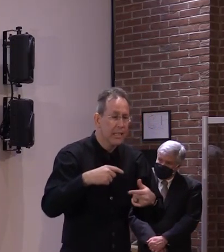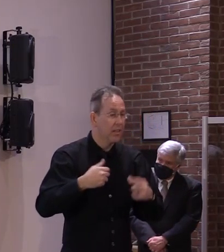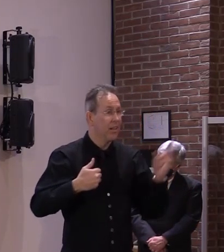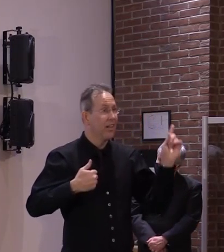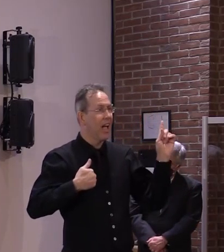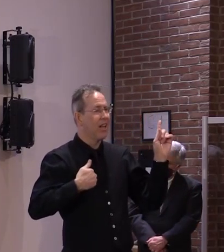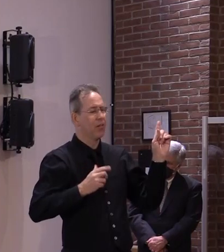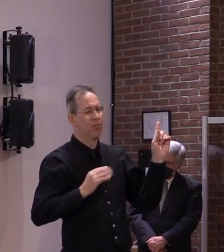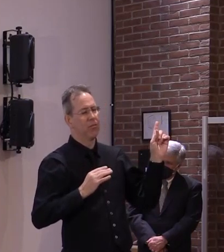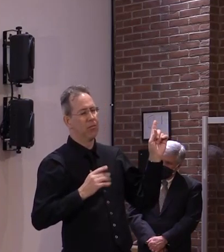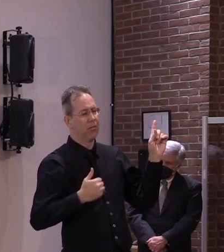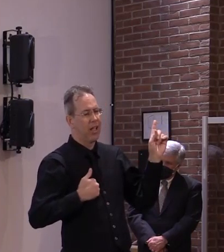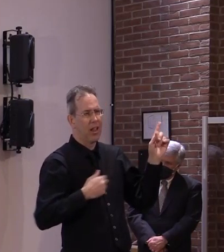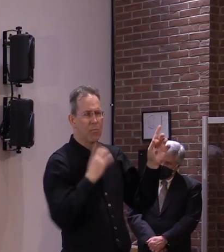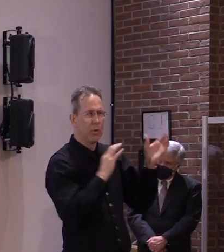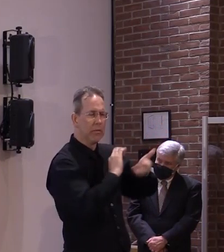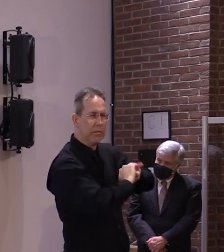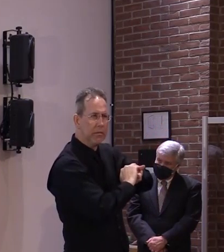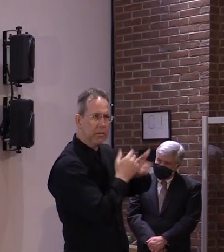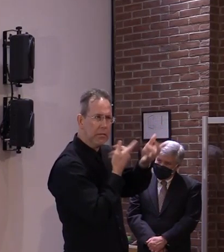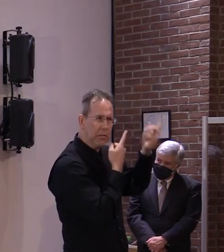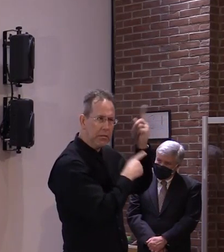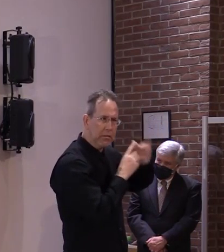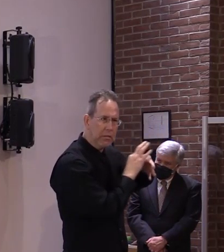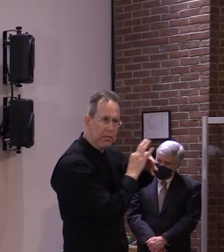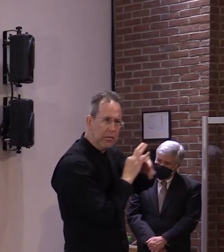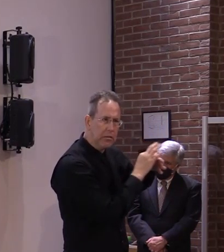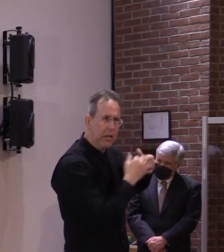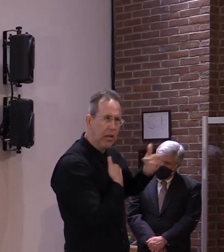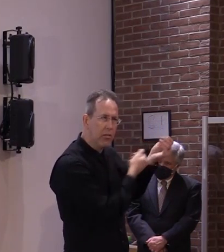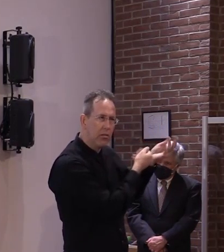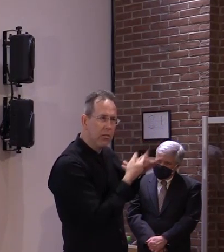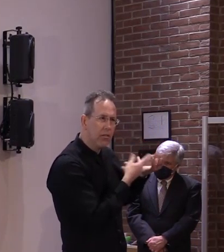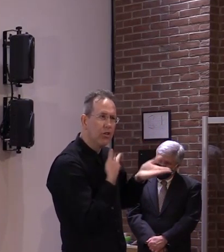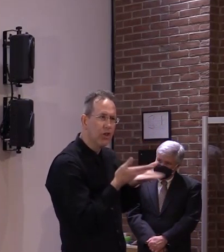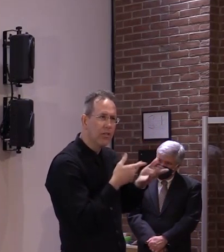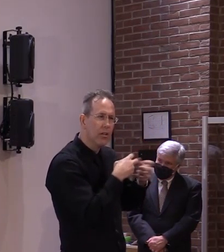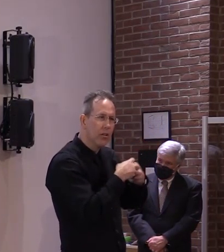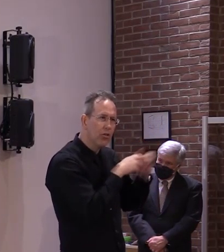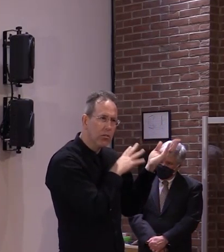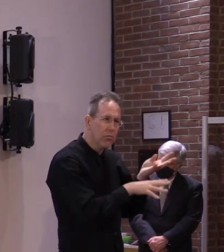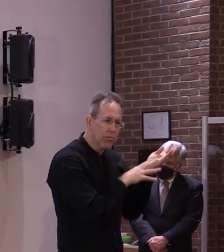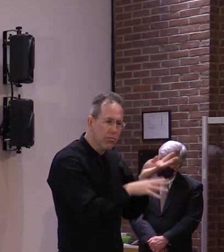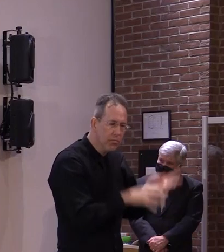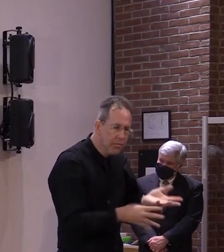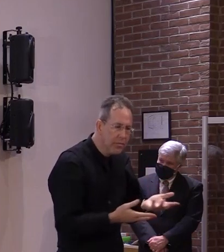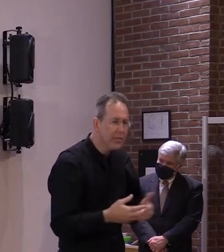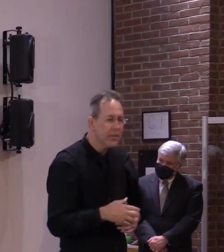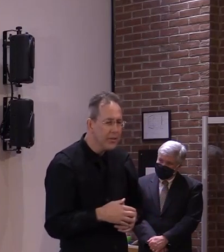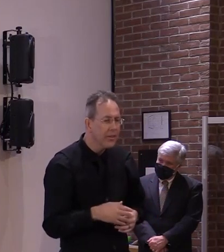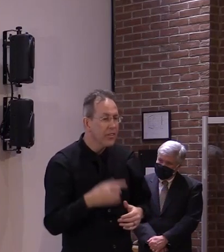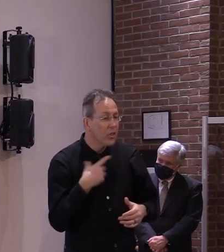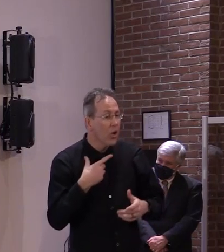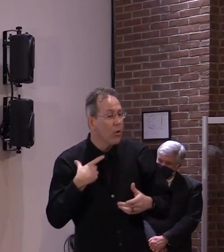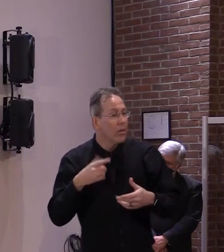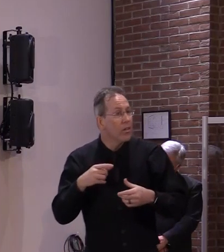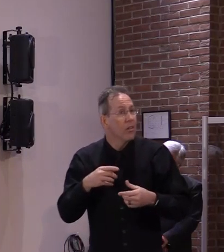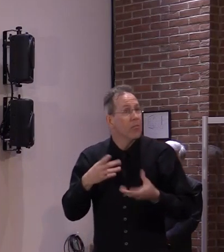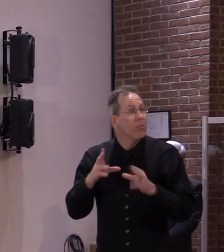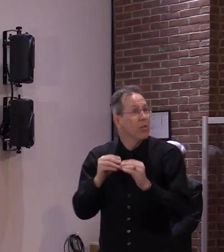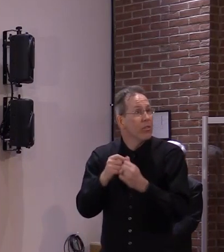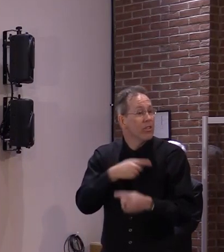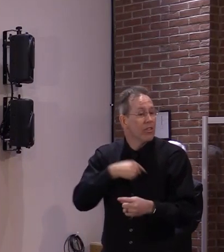I just don't recall that we're involved in anything as a result of that, but I'll